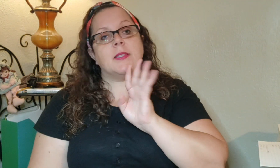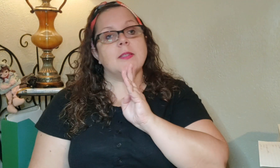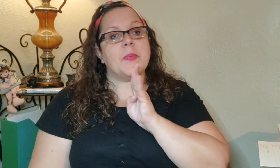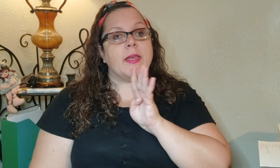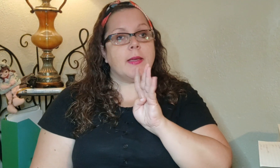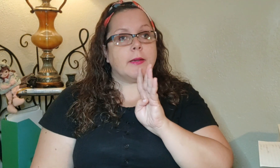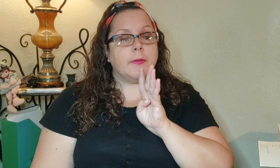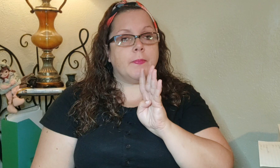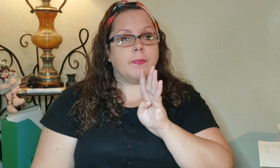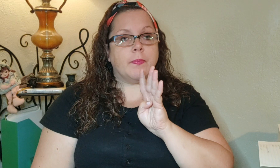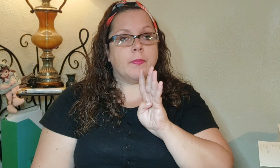speak,